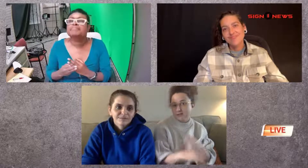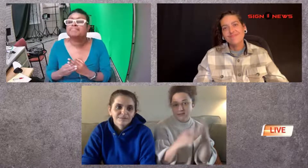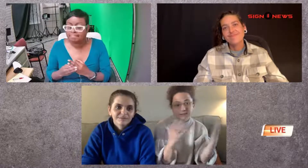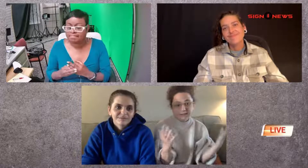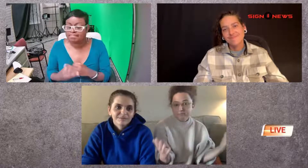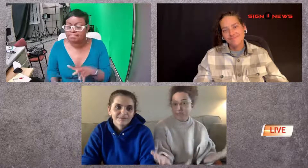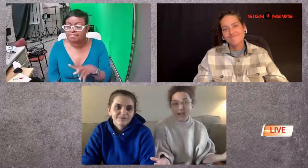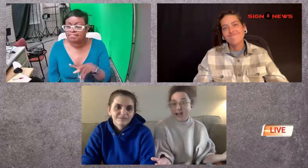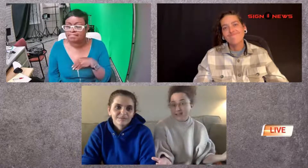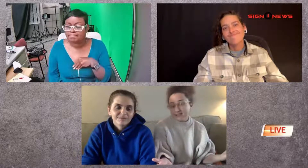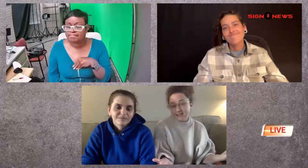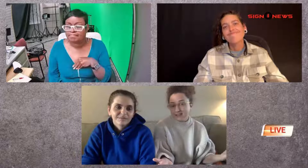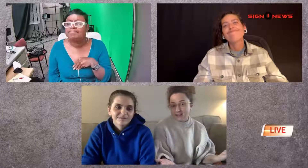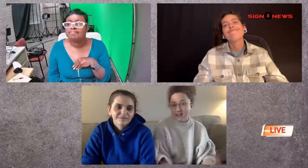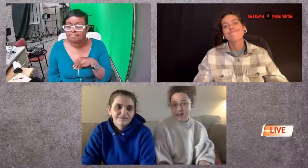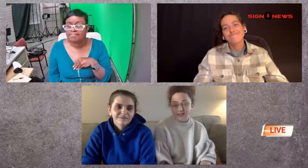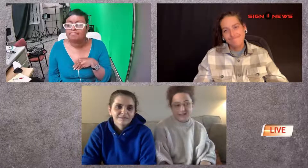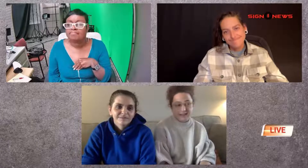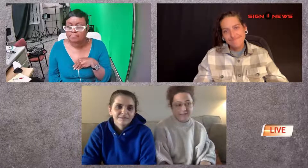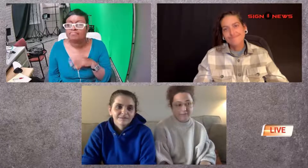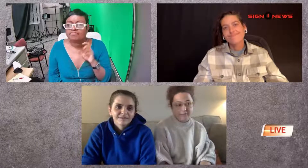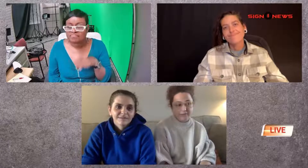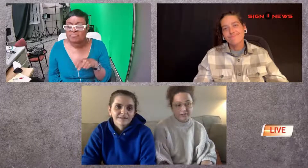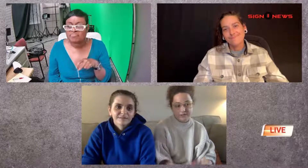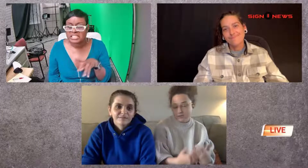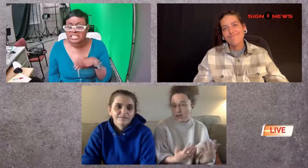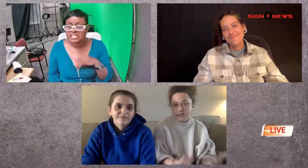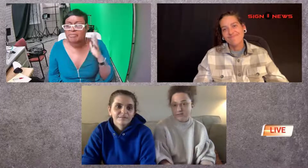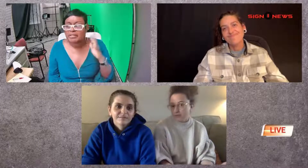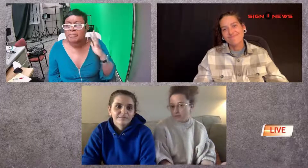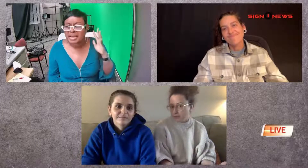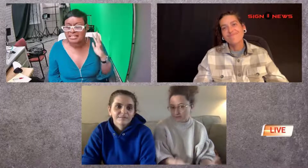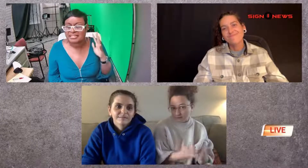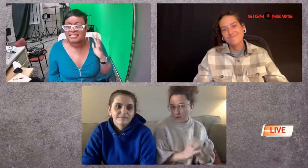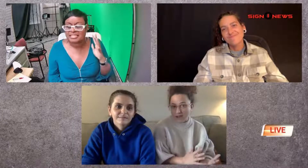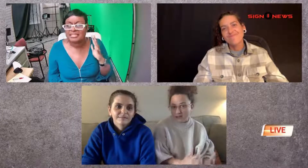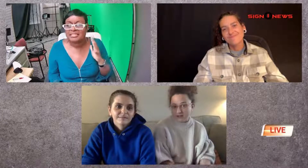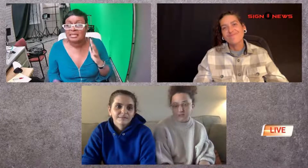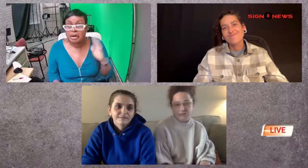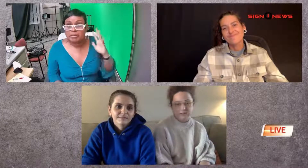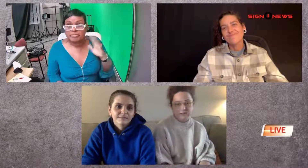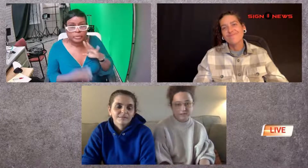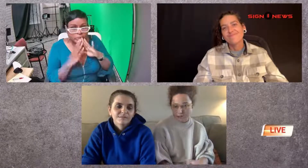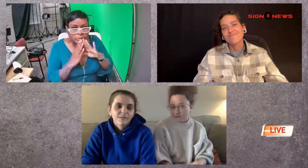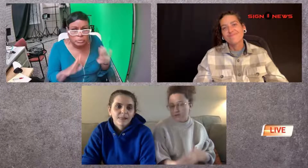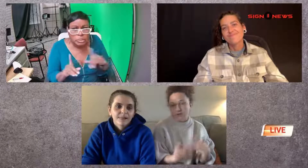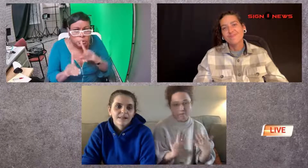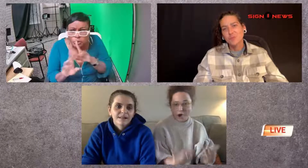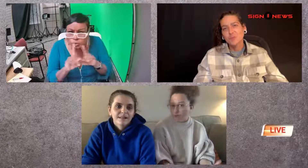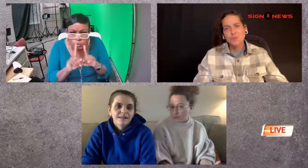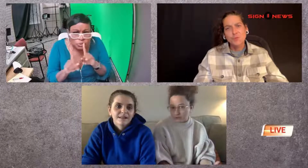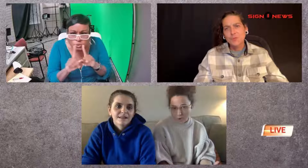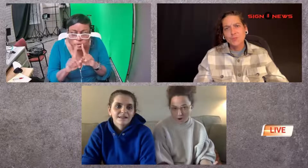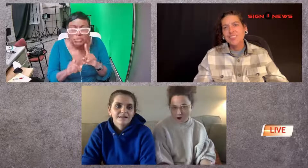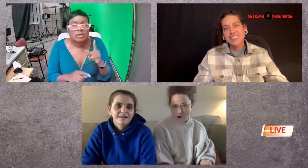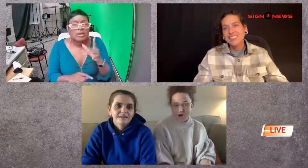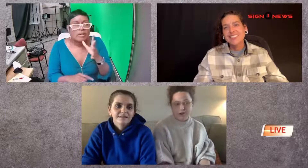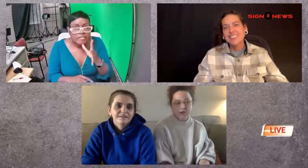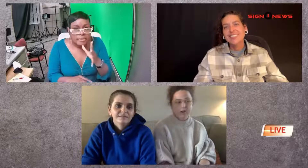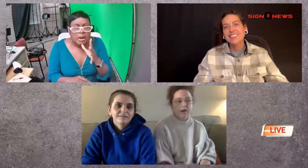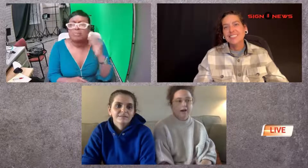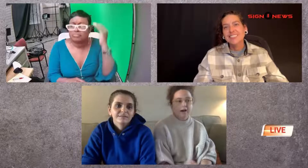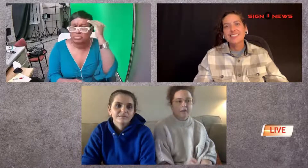this past that they've been kind of keeping quiet and keeping to themselves. You know, the mom was